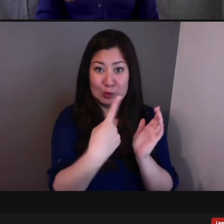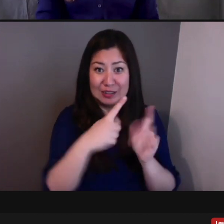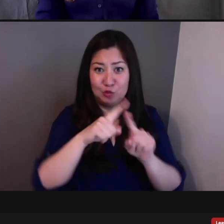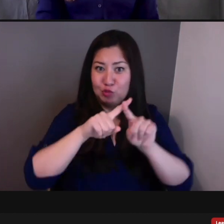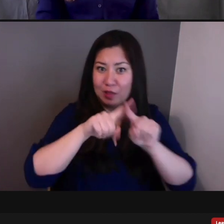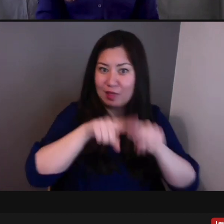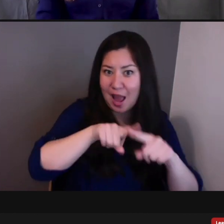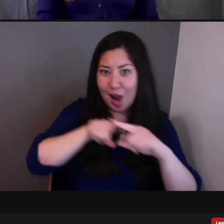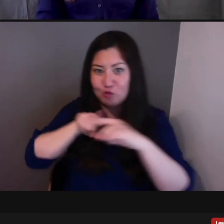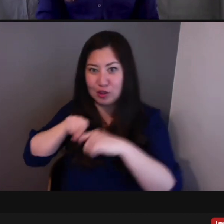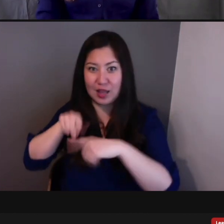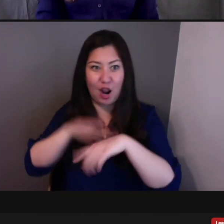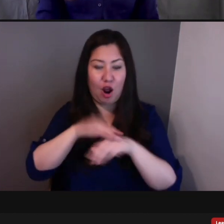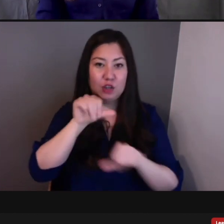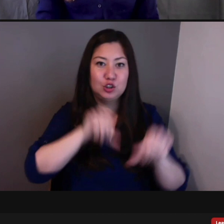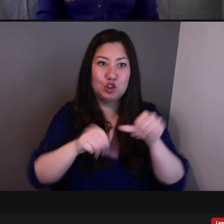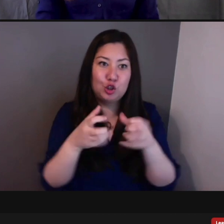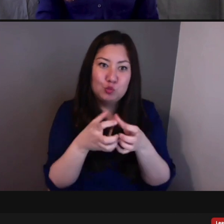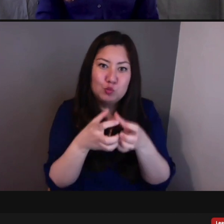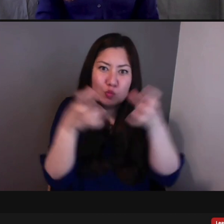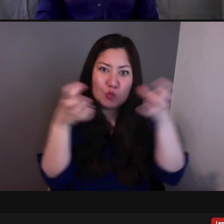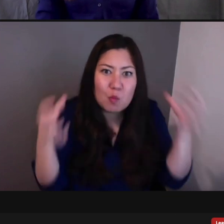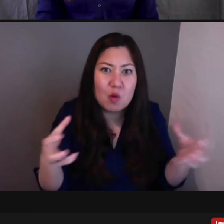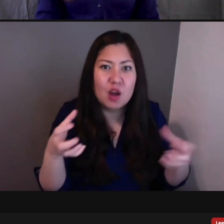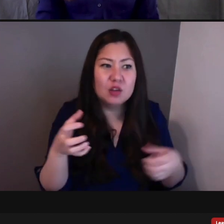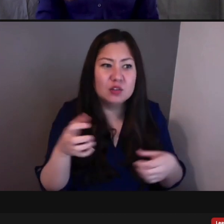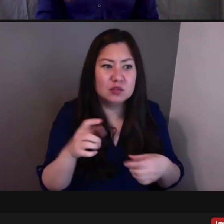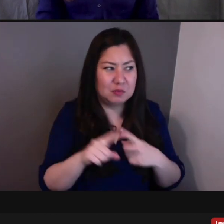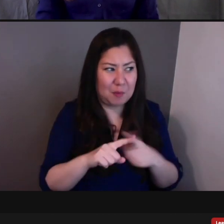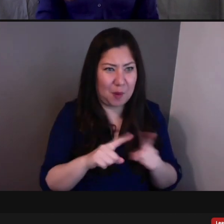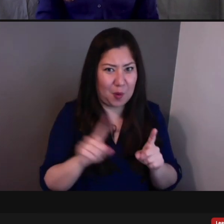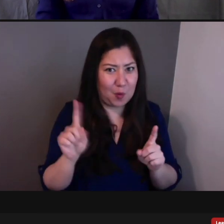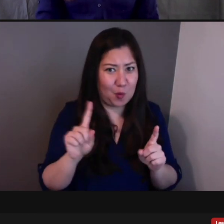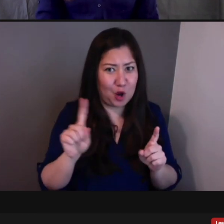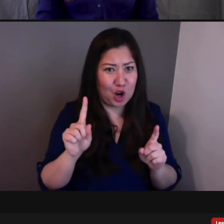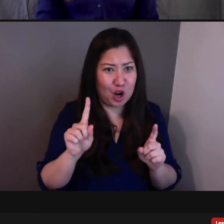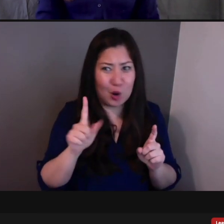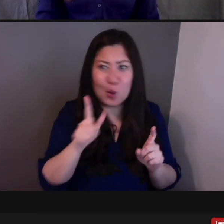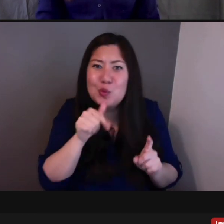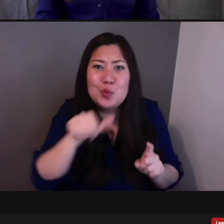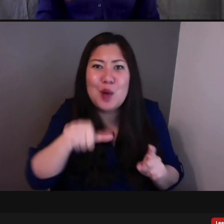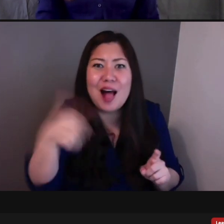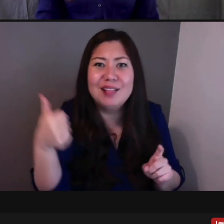to interpret for the interpreter and figure out information. Finger spelling,